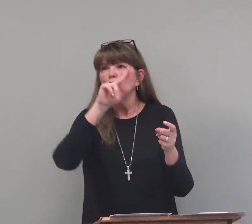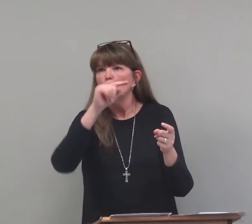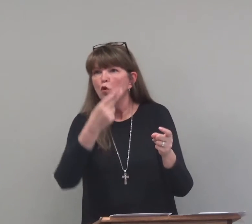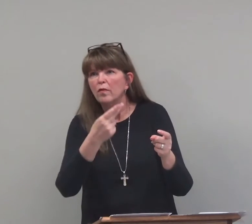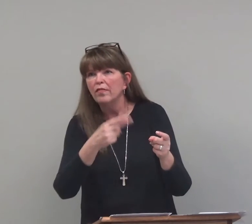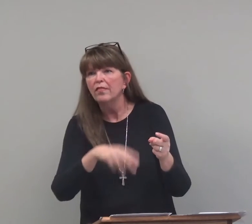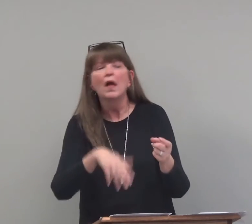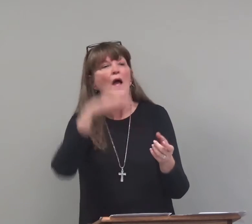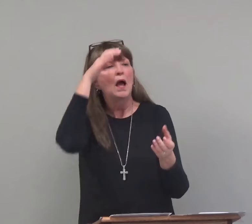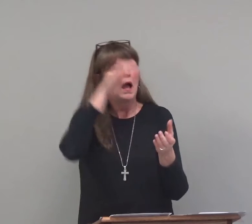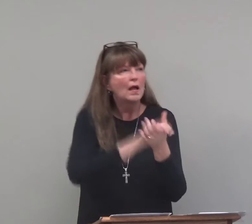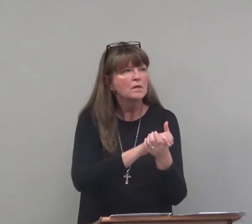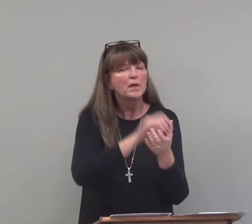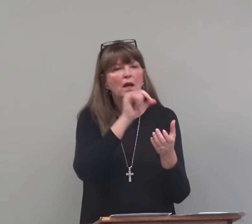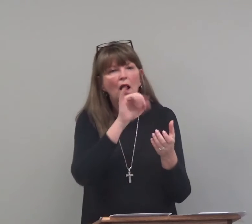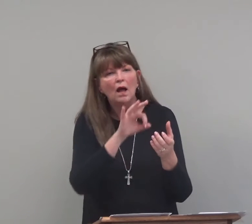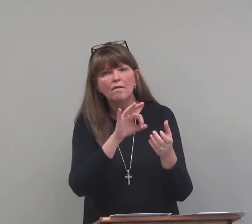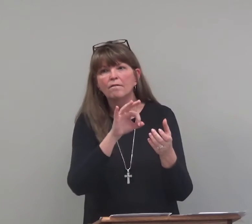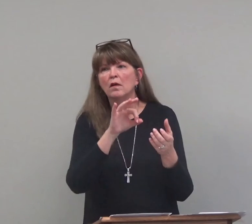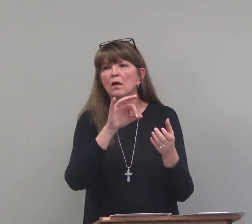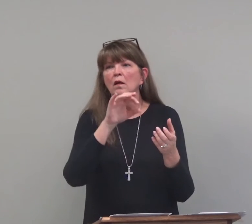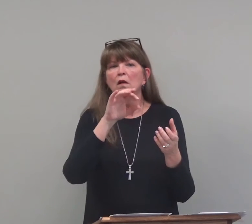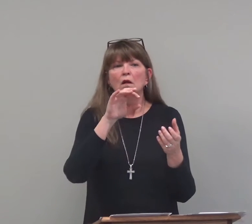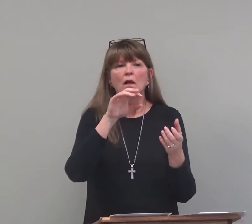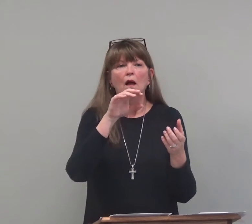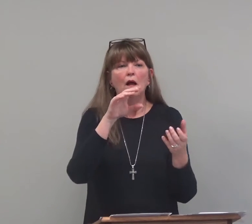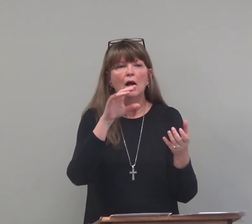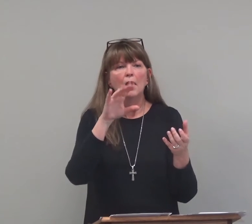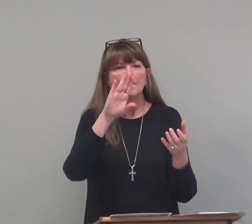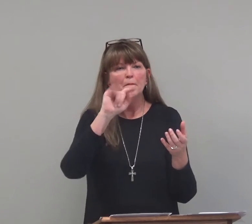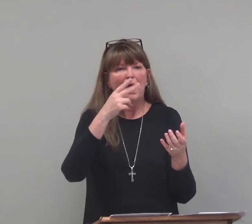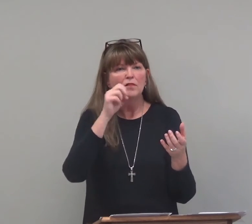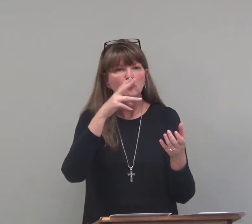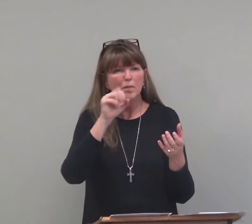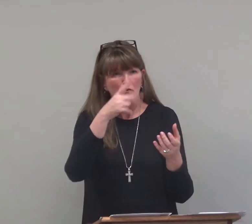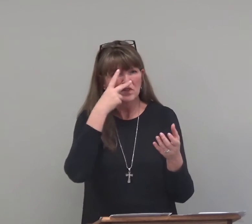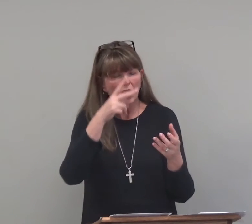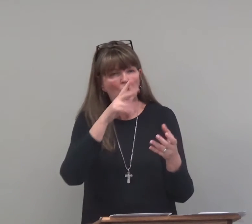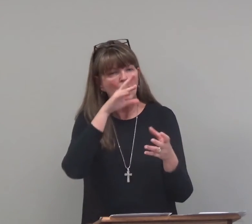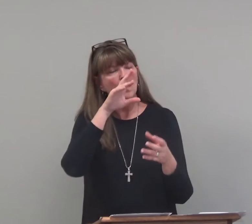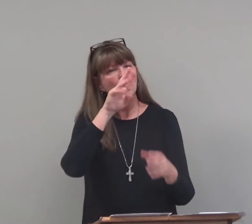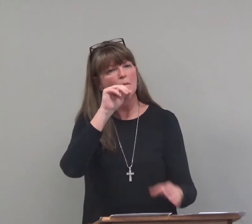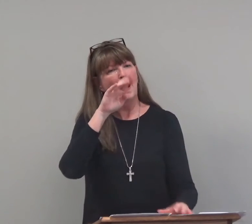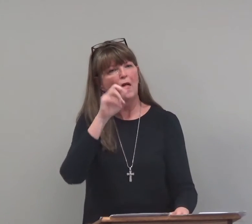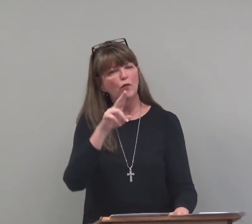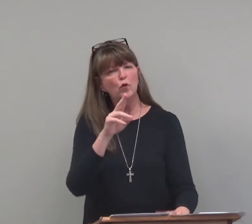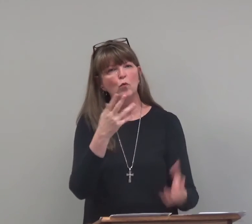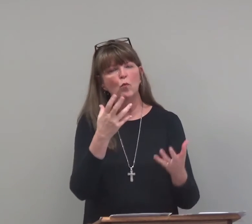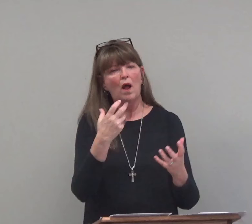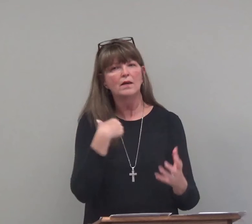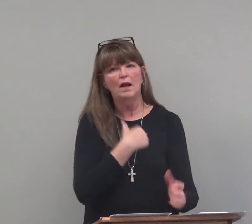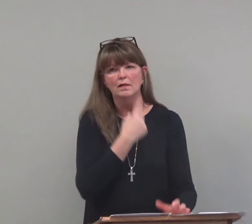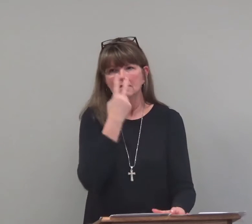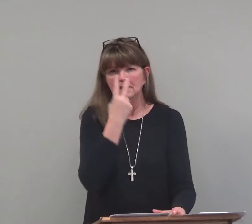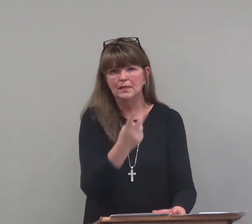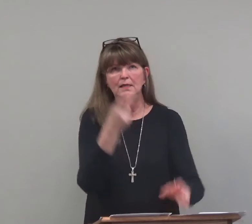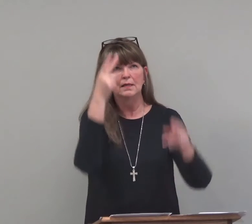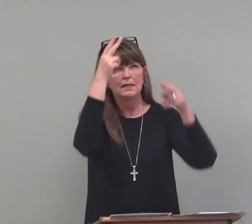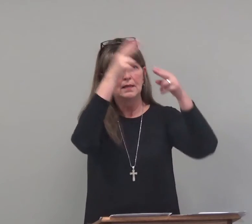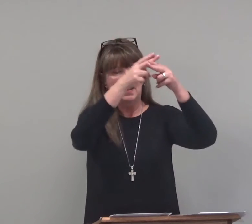son of, or Ruth, husband, or Uriah, husband of Bathsheba, all this kind of